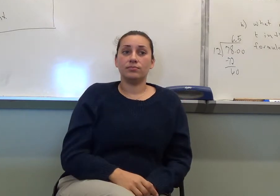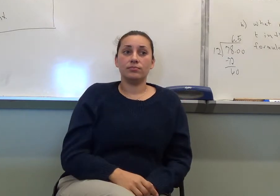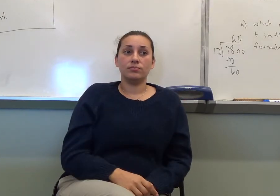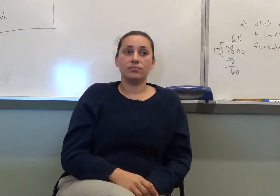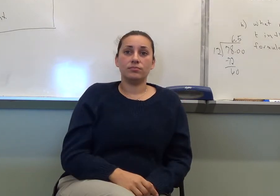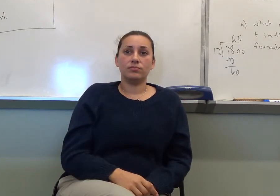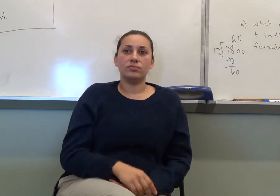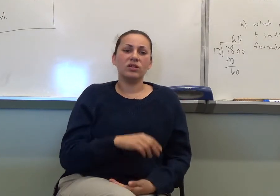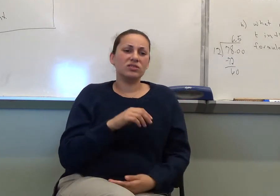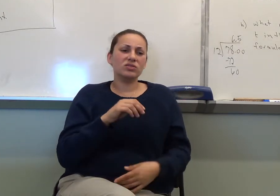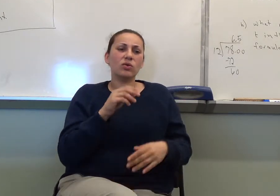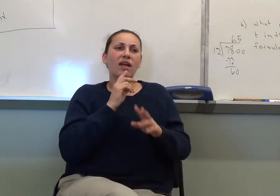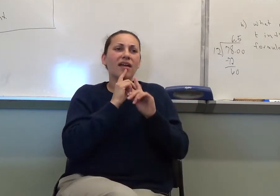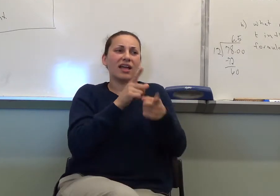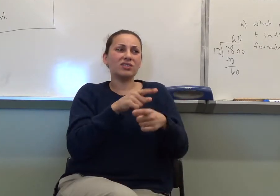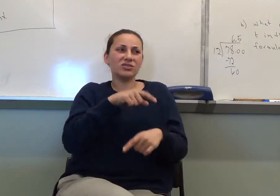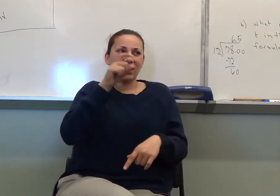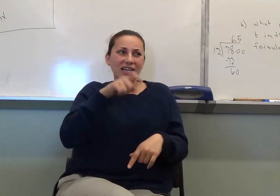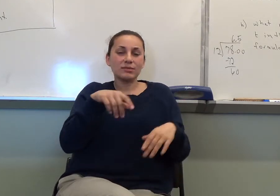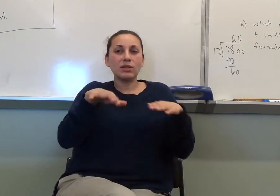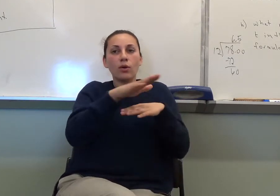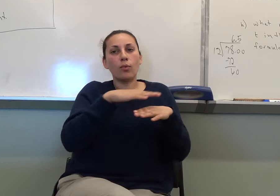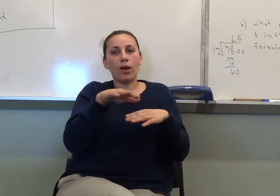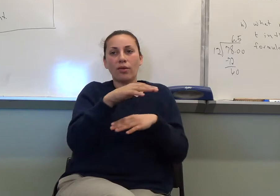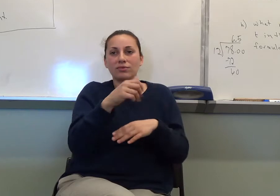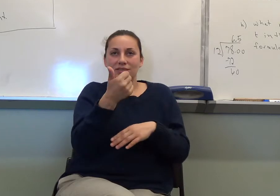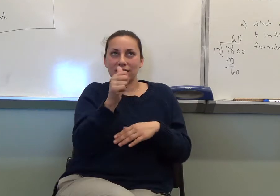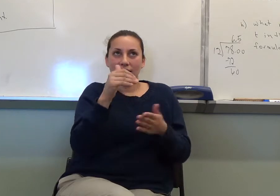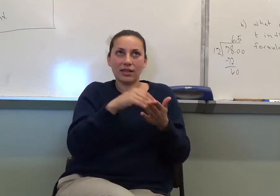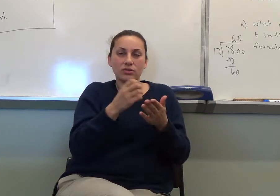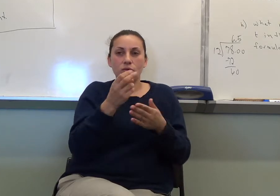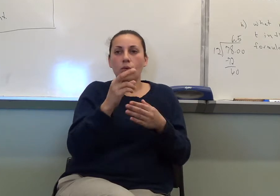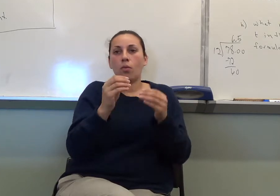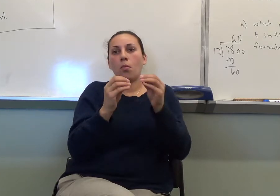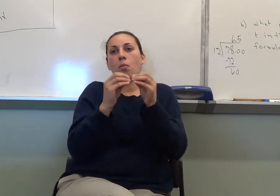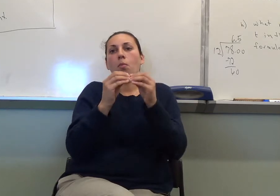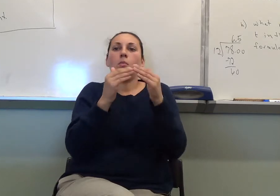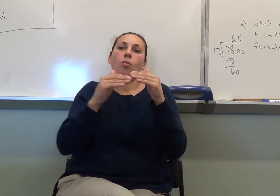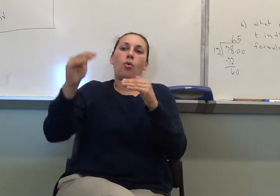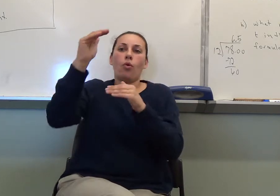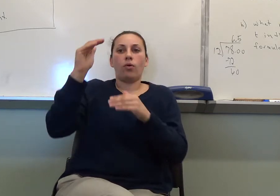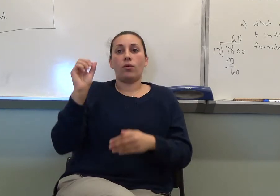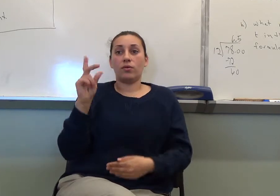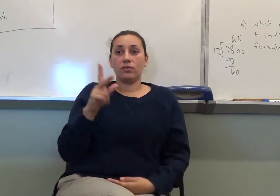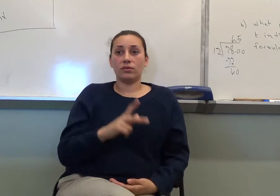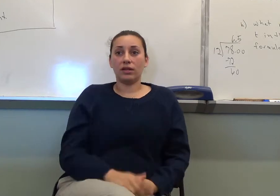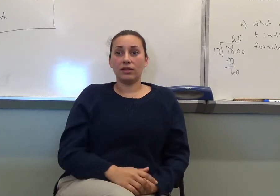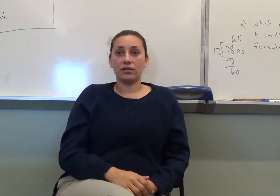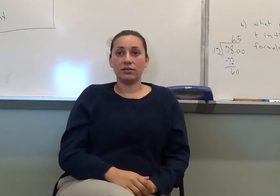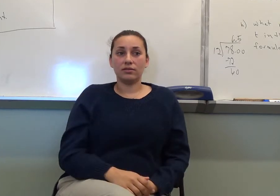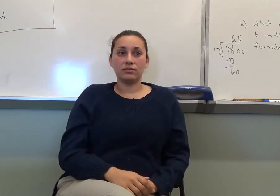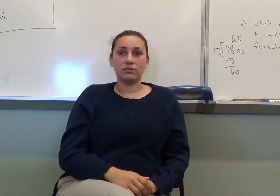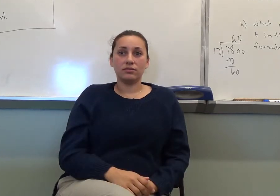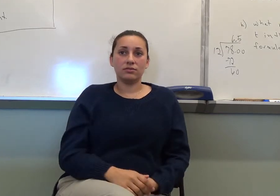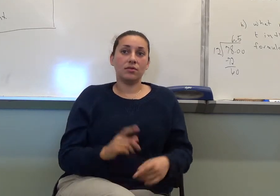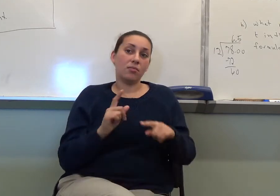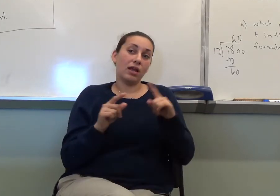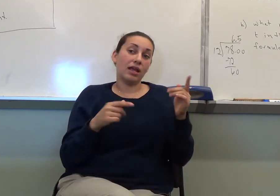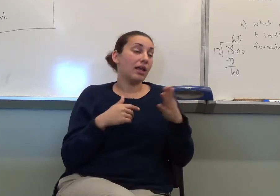reasonable, is what it amounts to. Okay, now let's get to we want to talk about